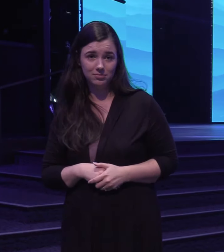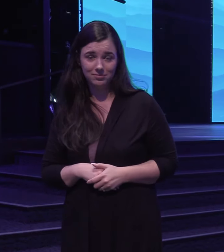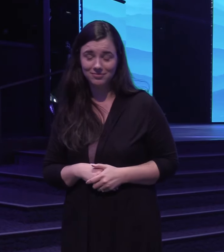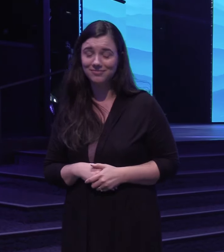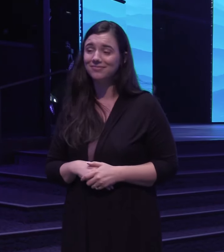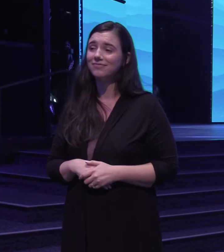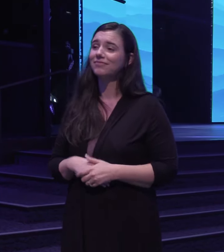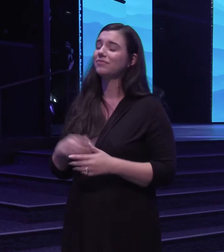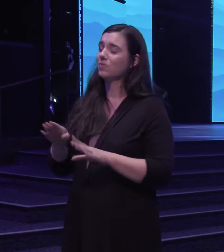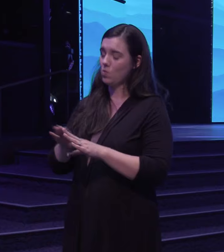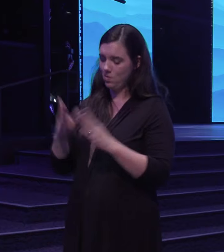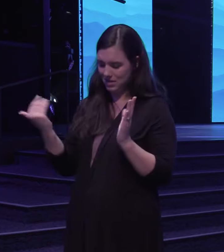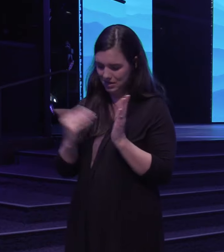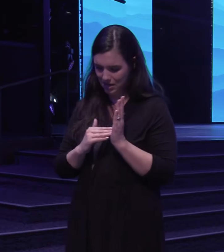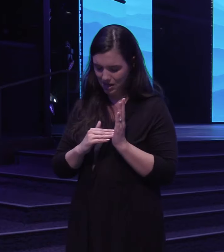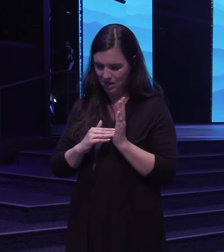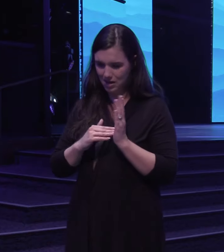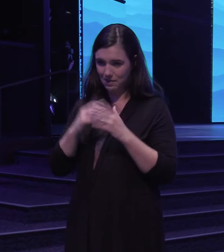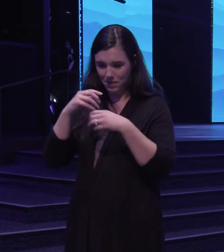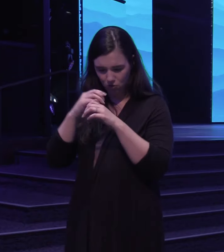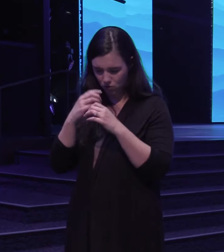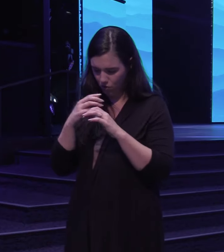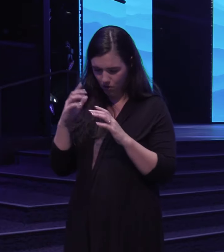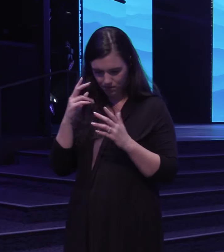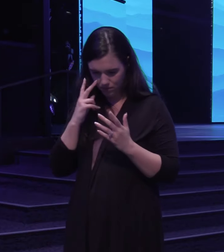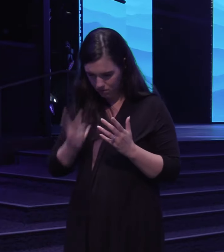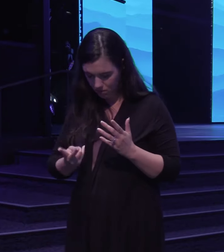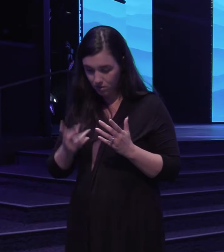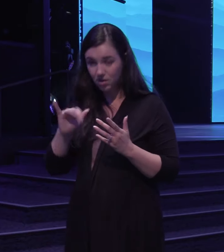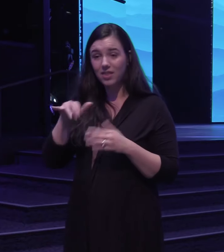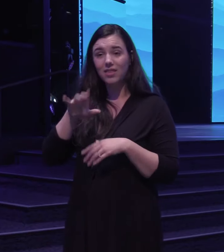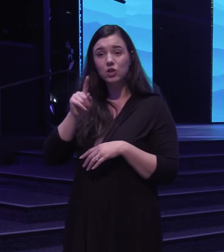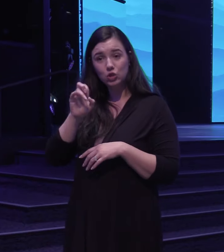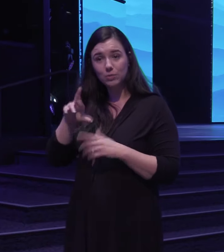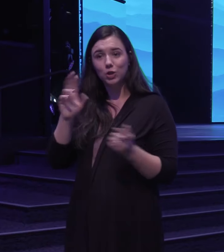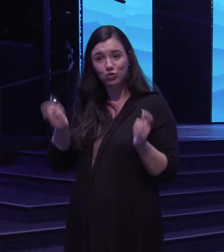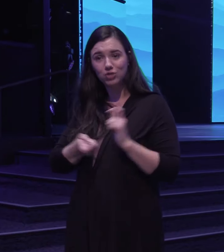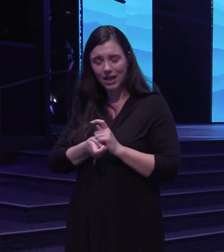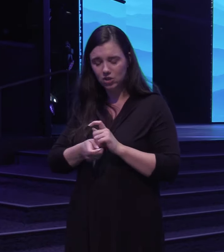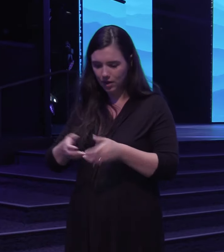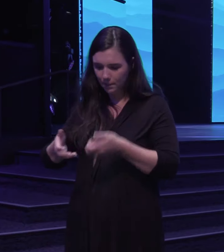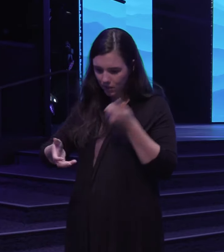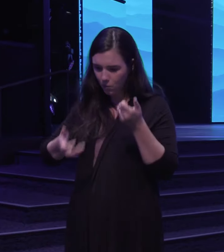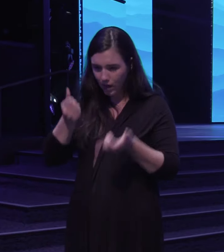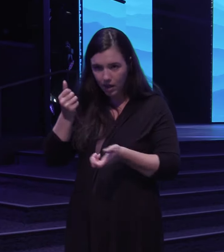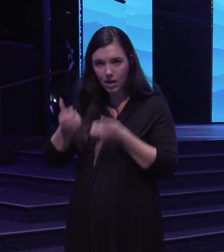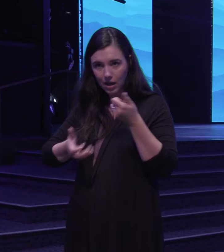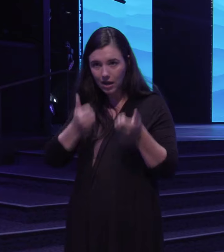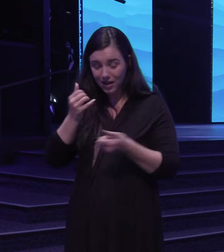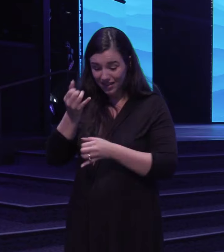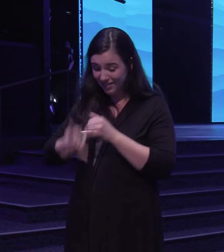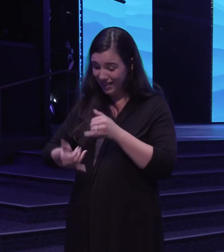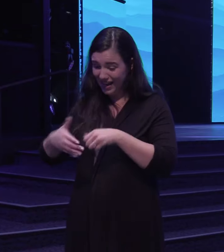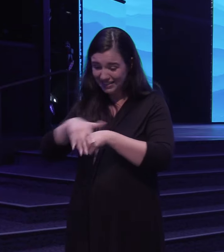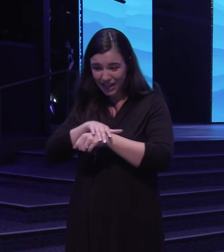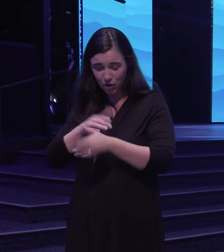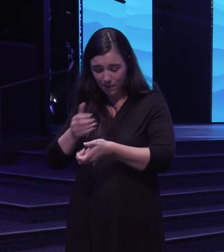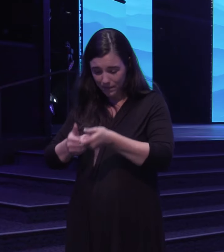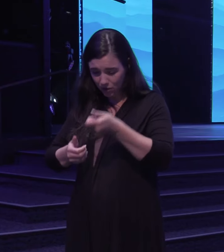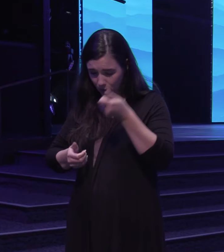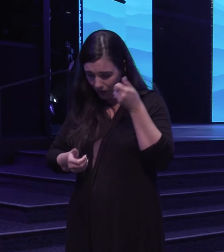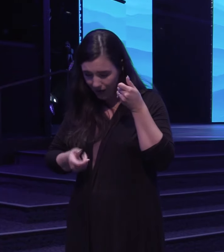And when I went back in under the microscope, the nature of the tumor had changed. And as I peeled it away layer by layer, I got to the last layer, peeled it